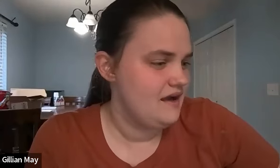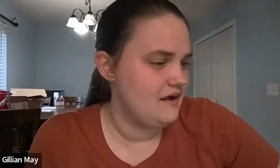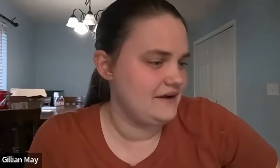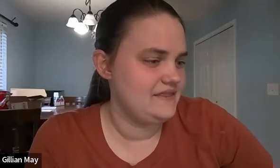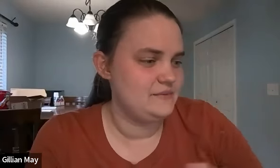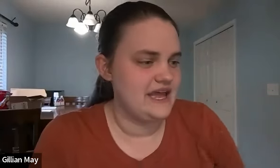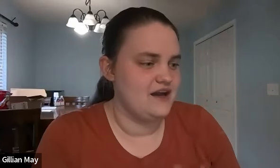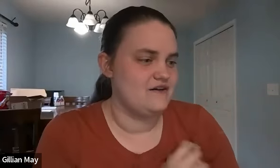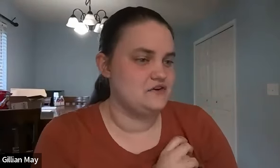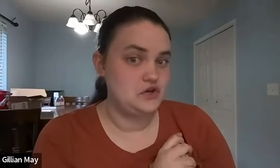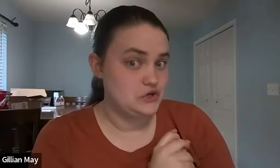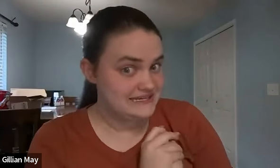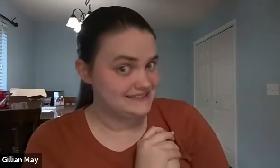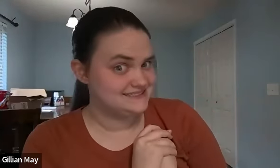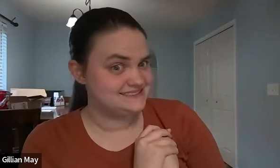All right. Then we have good.